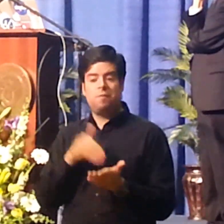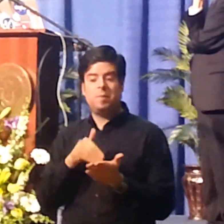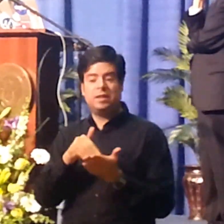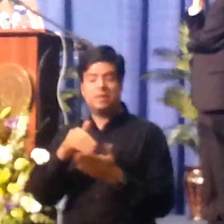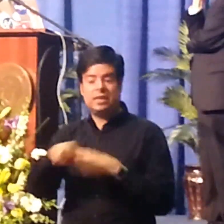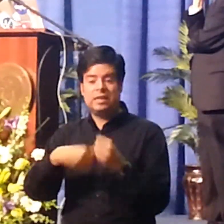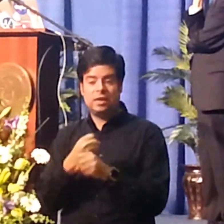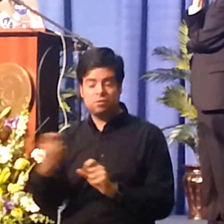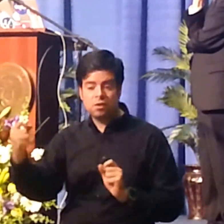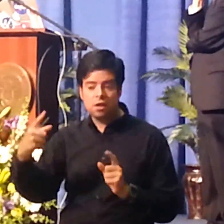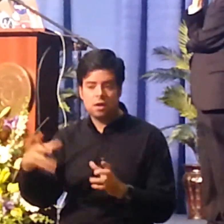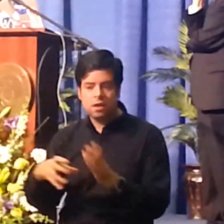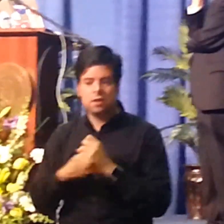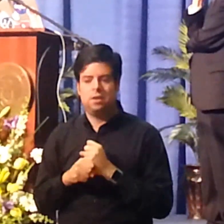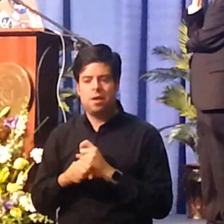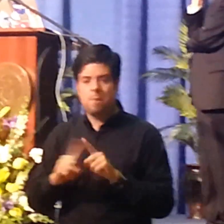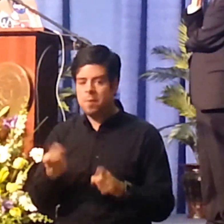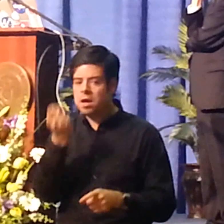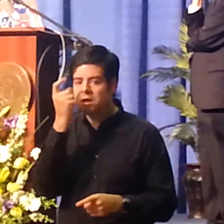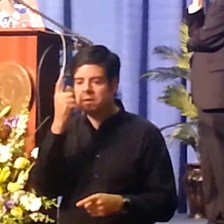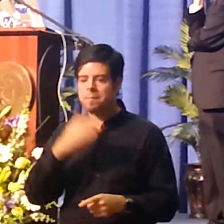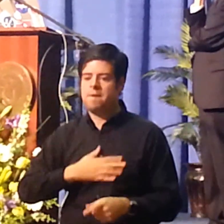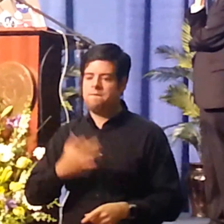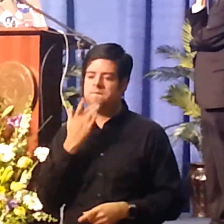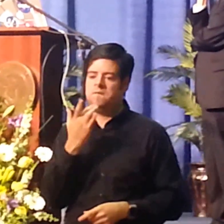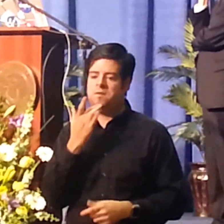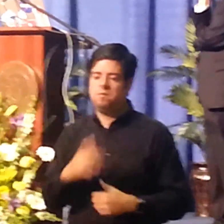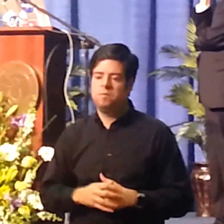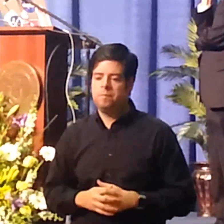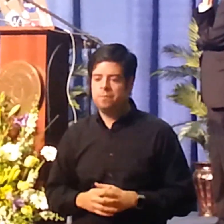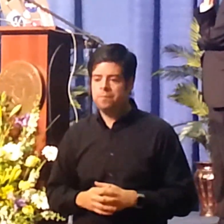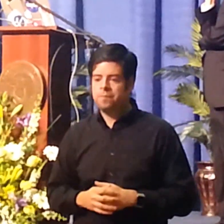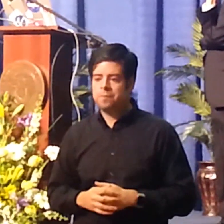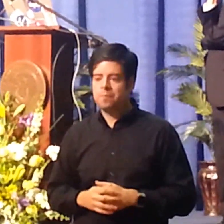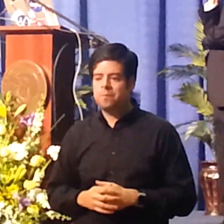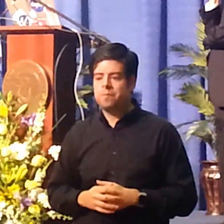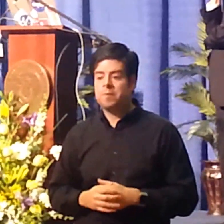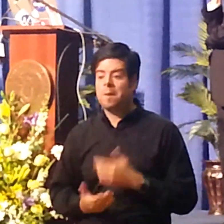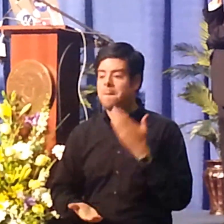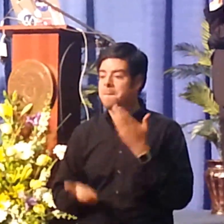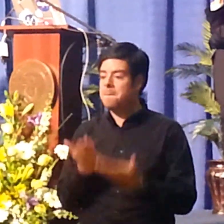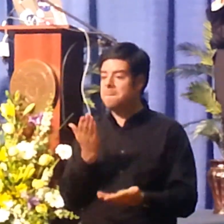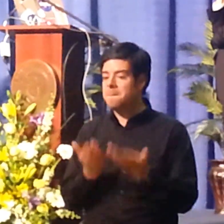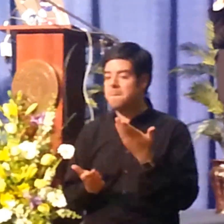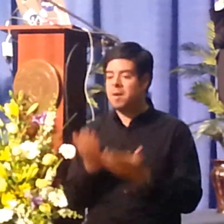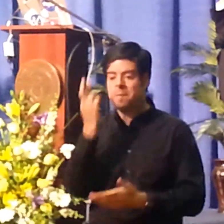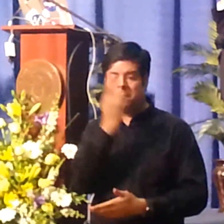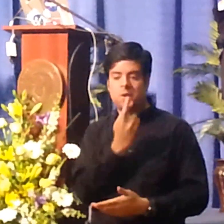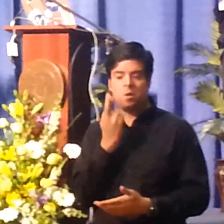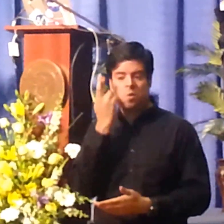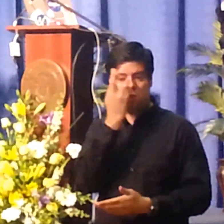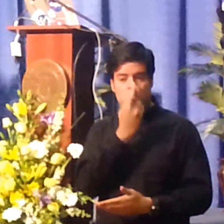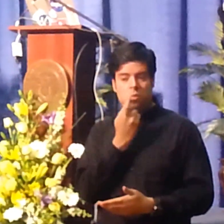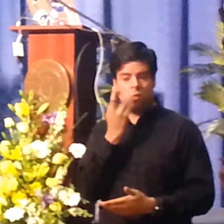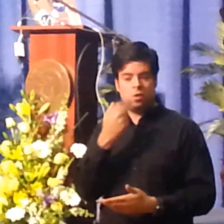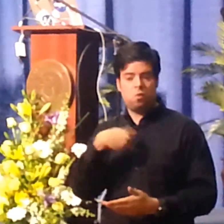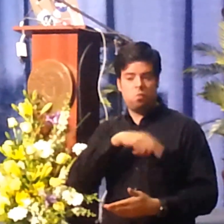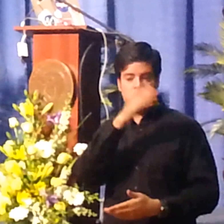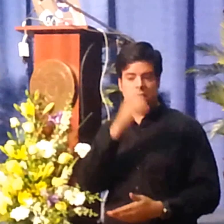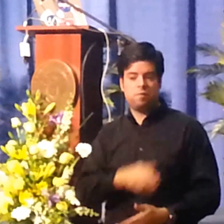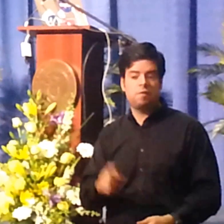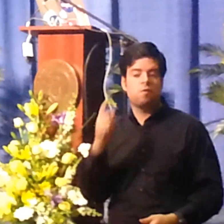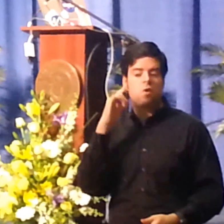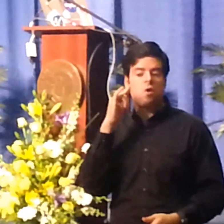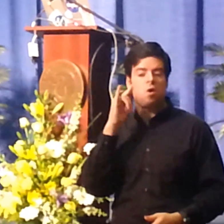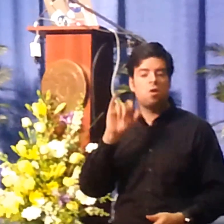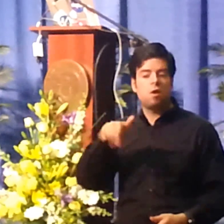But get this one. This is my favorite. Maybe the reason we've never heard from